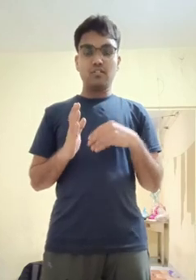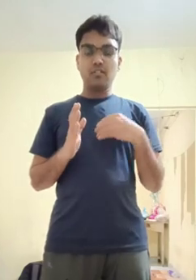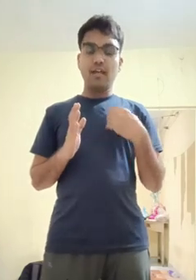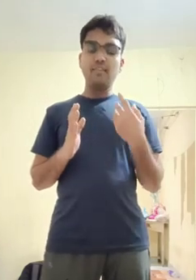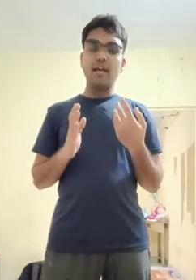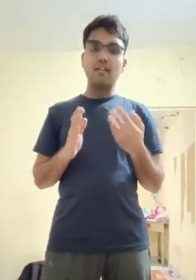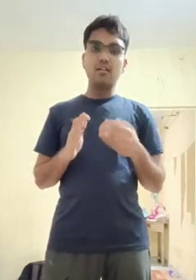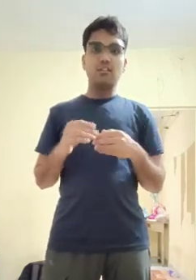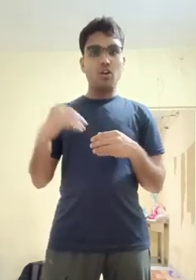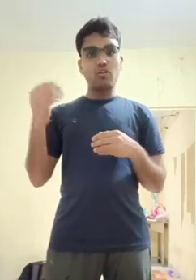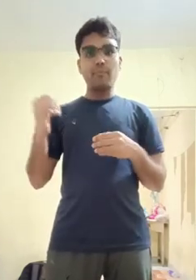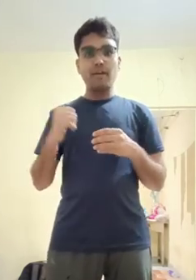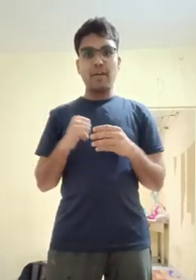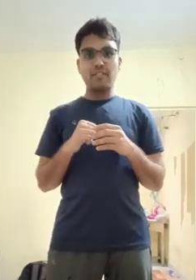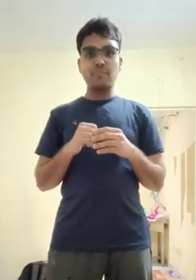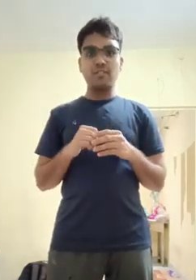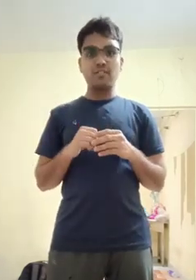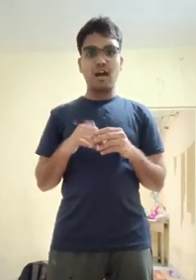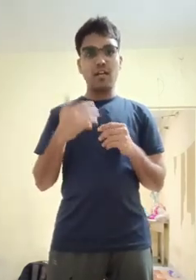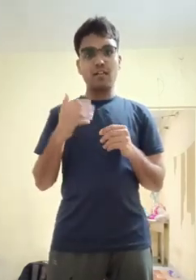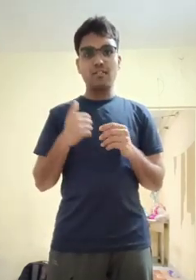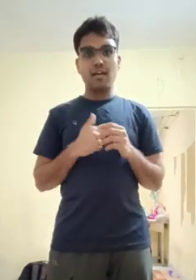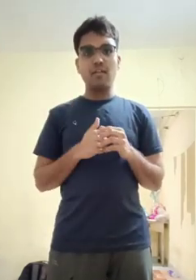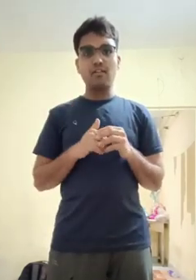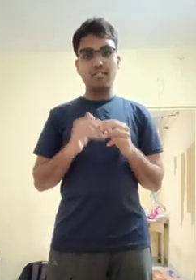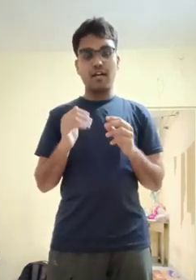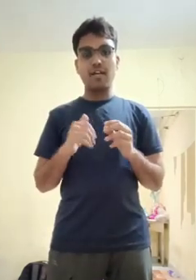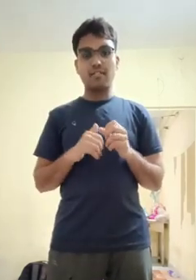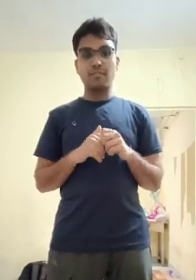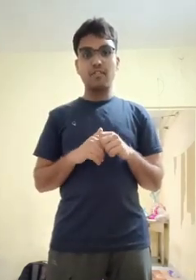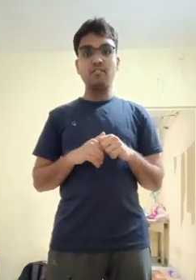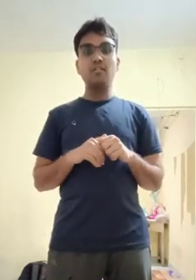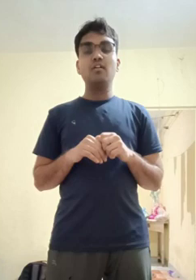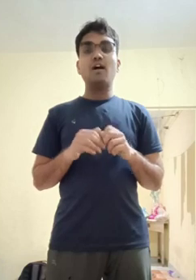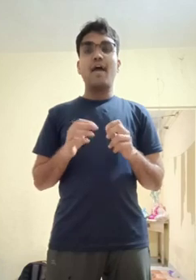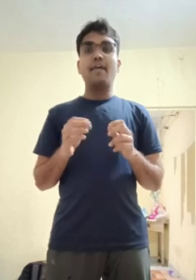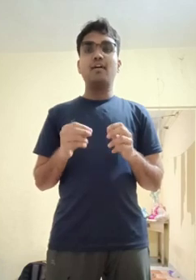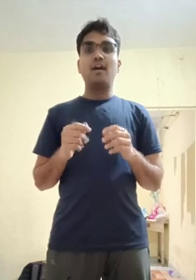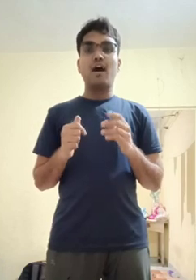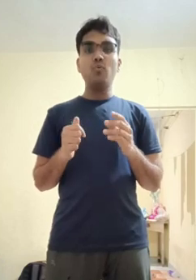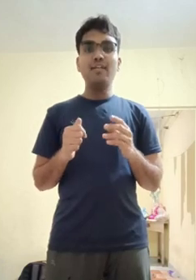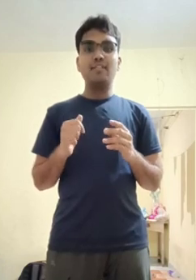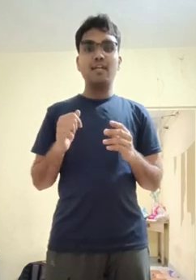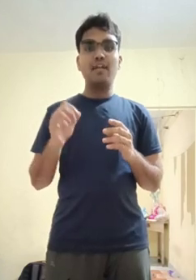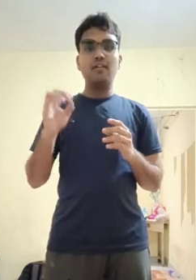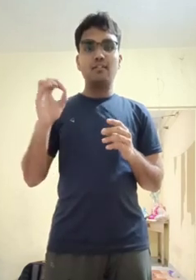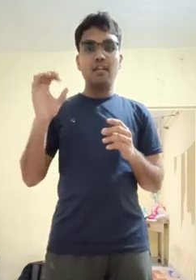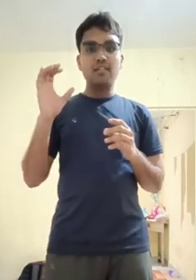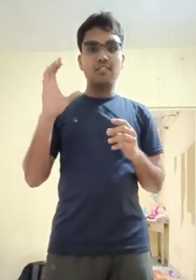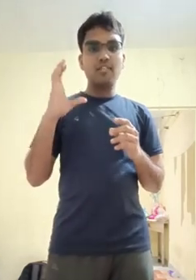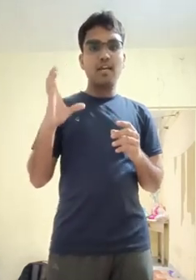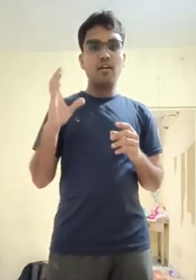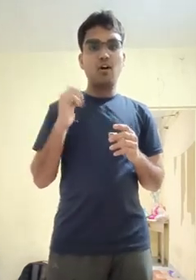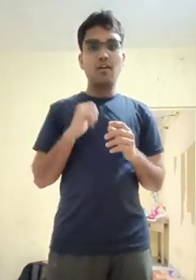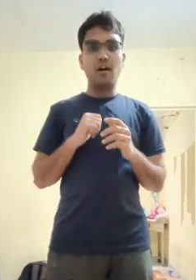In that lot of exceptions are there, checked exceptions, and how we decide it is checked or